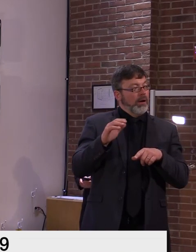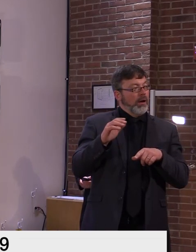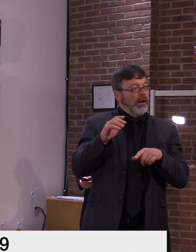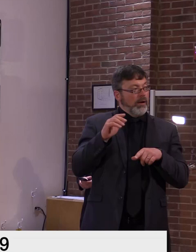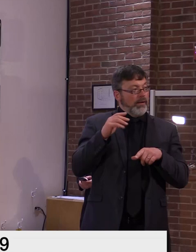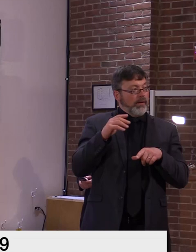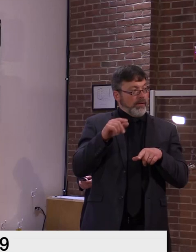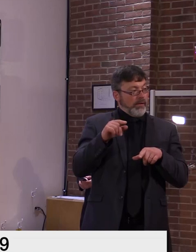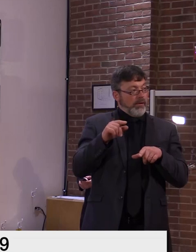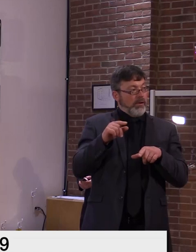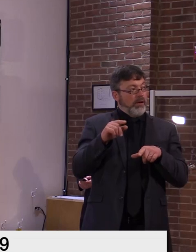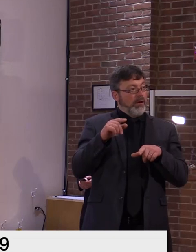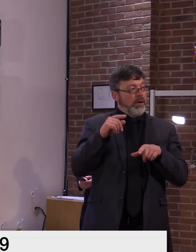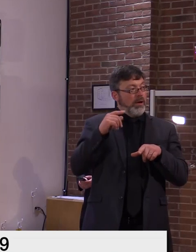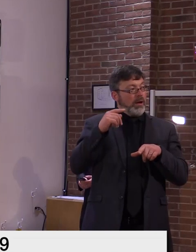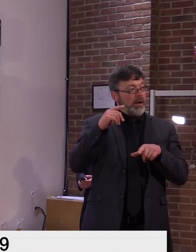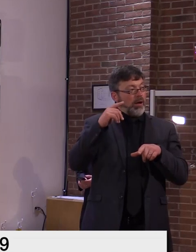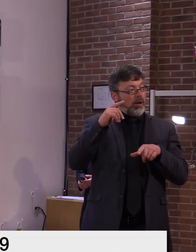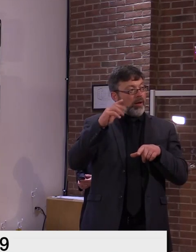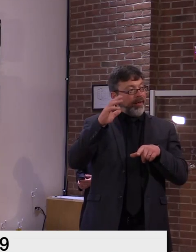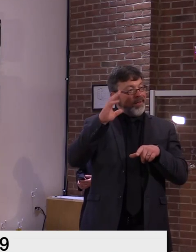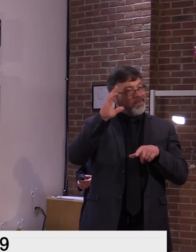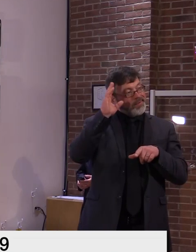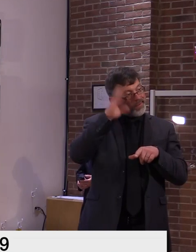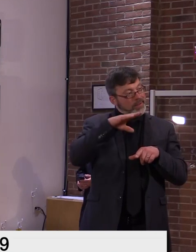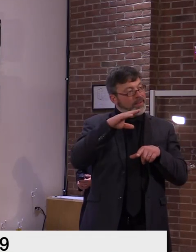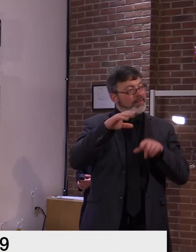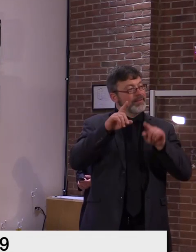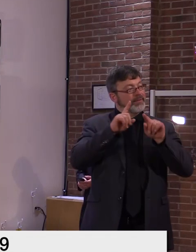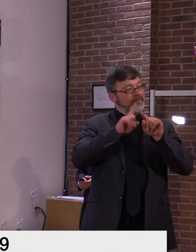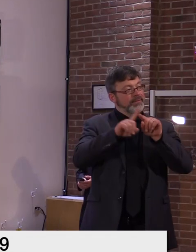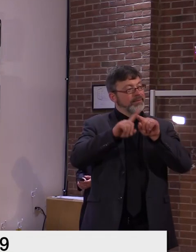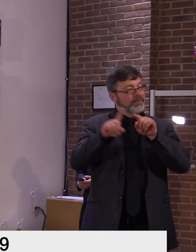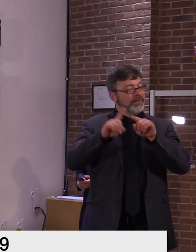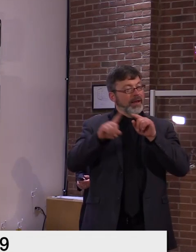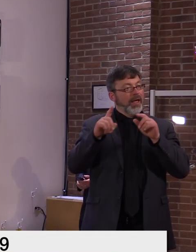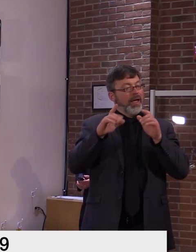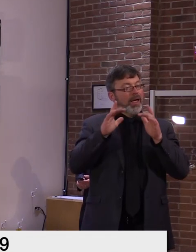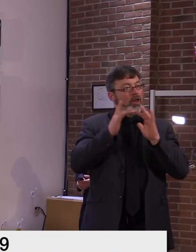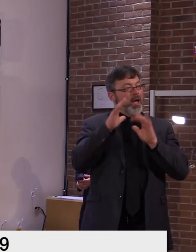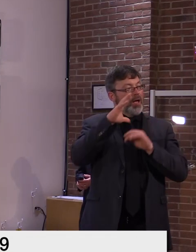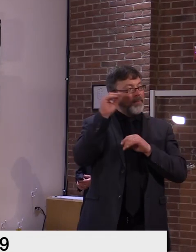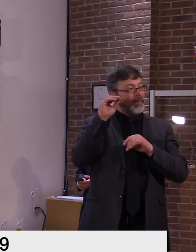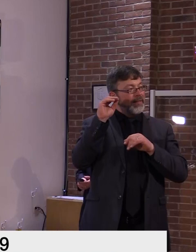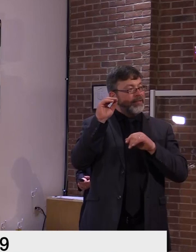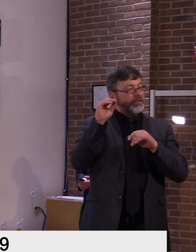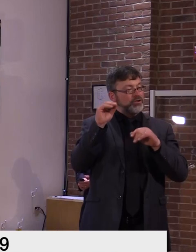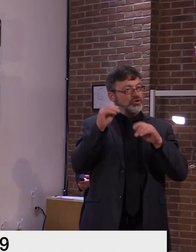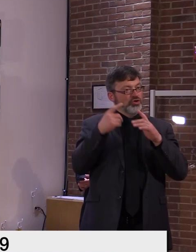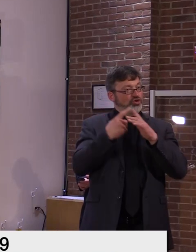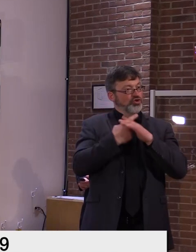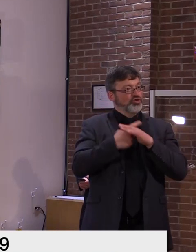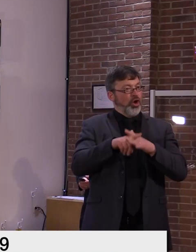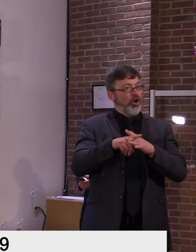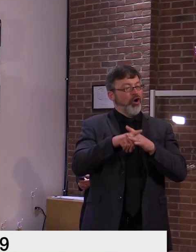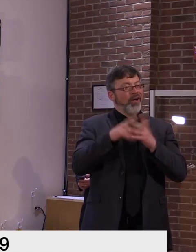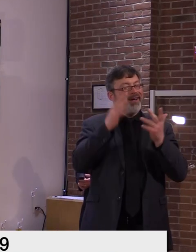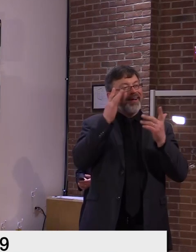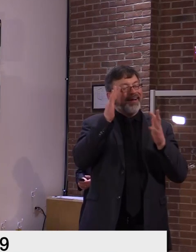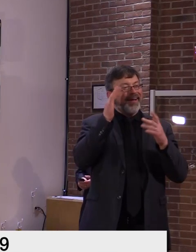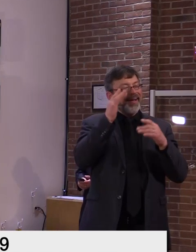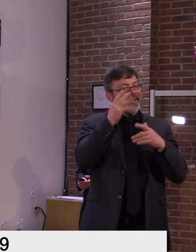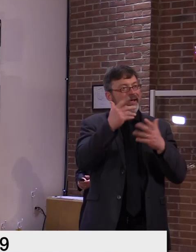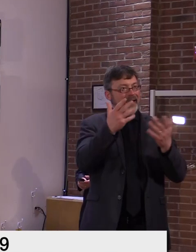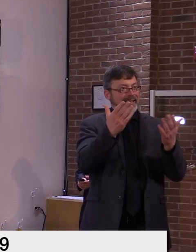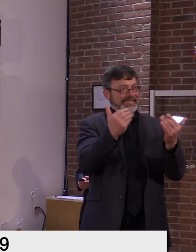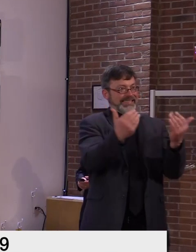in that area and having a great potential to outstrip the economic ability of those rural areas to pay for it. Is that being addressed in